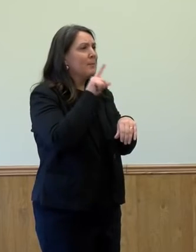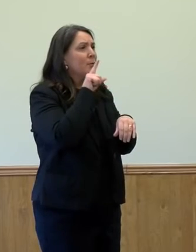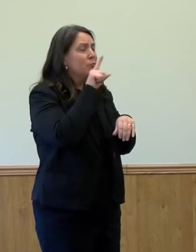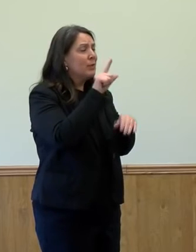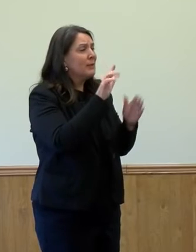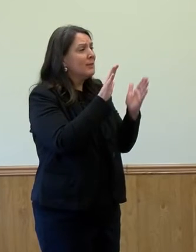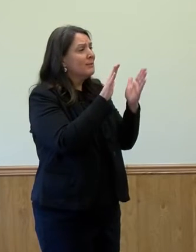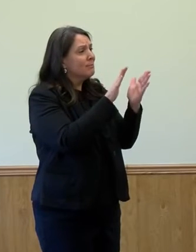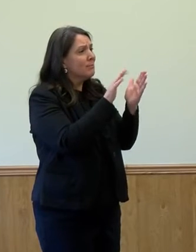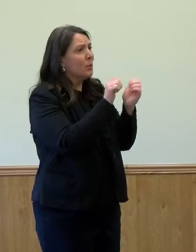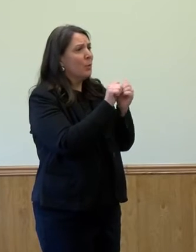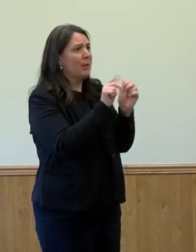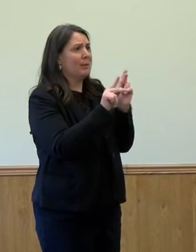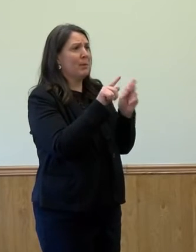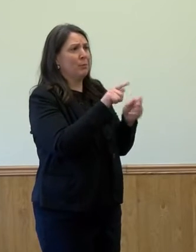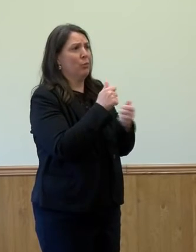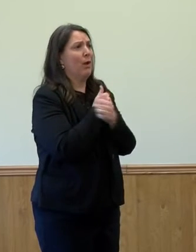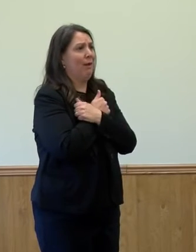love.